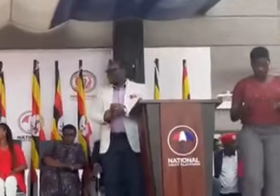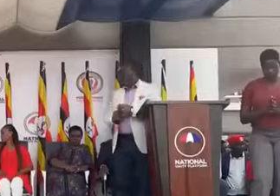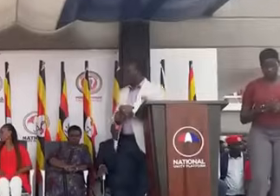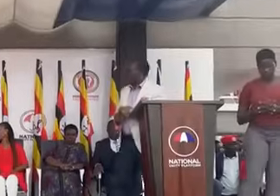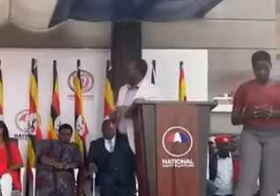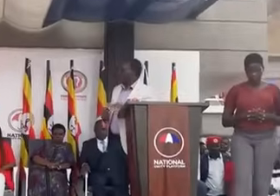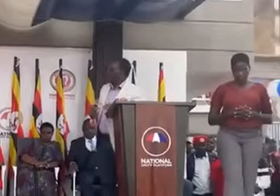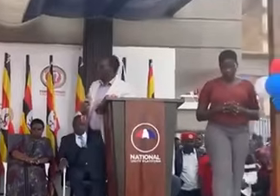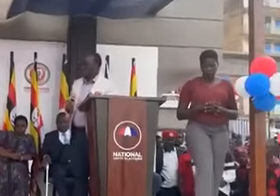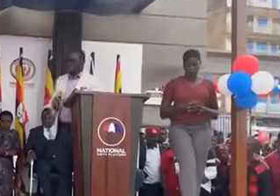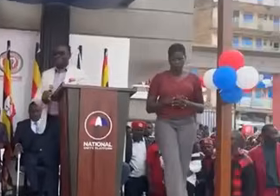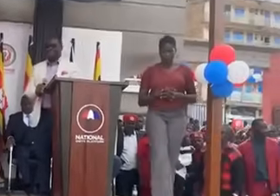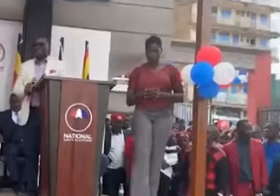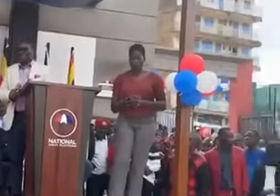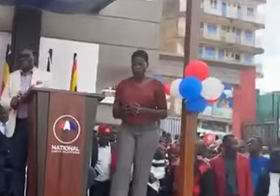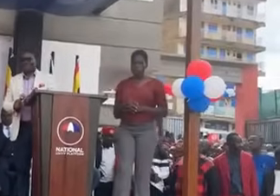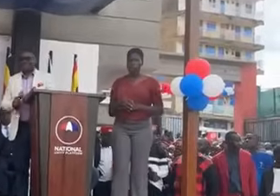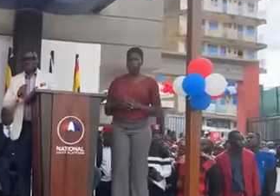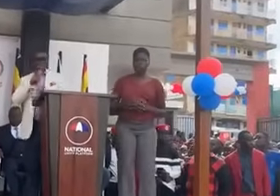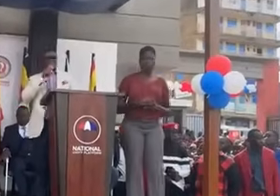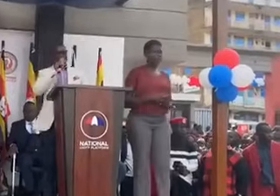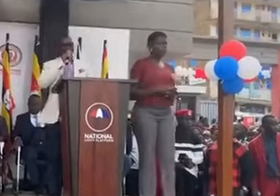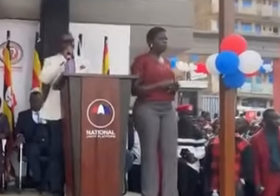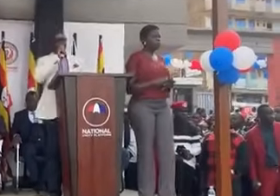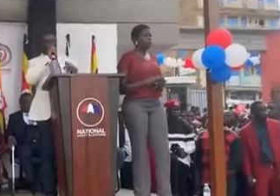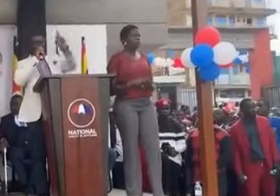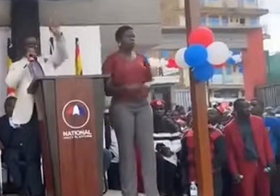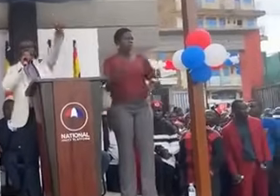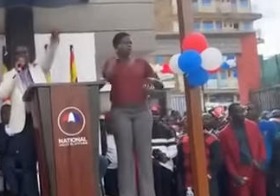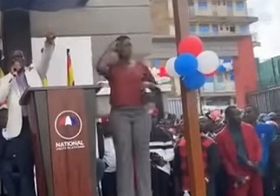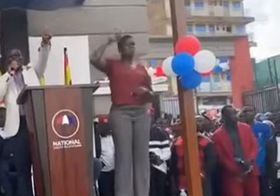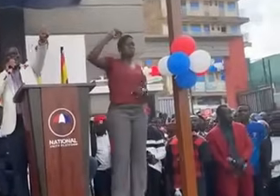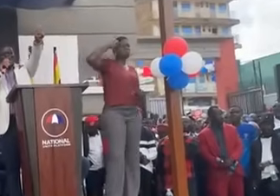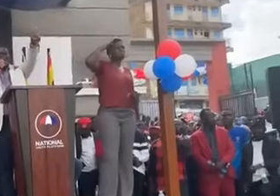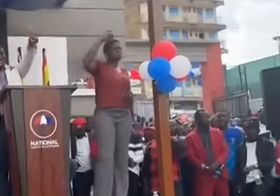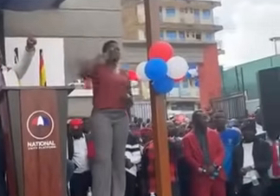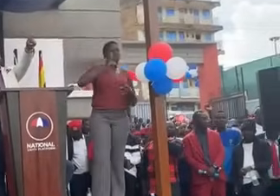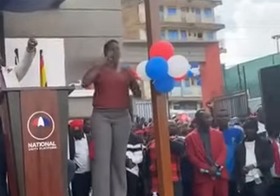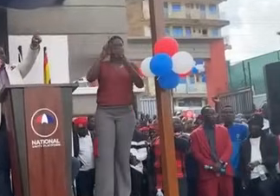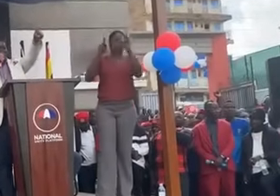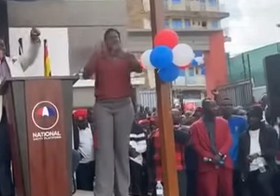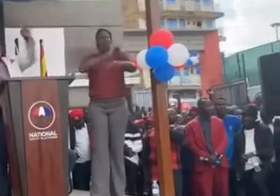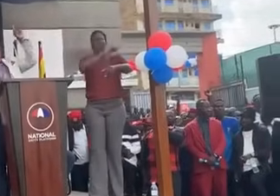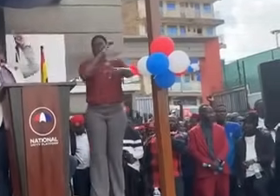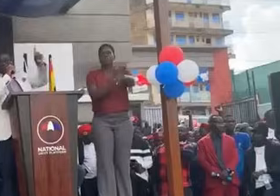People power!